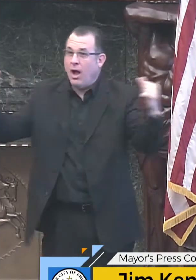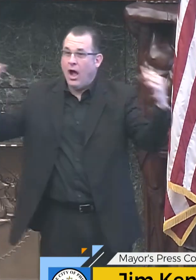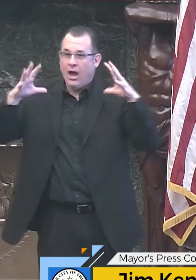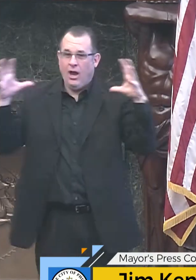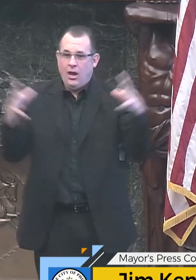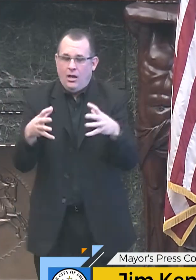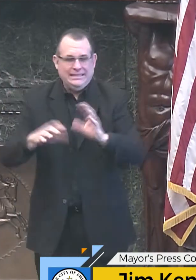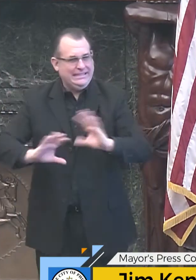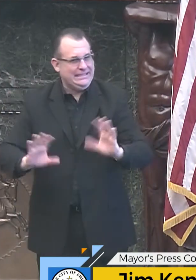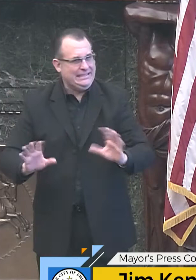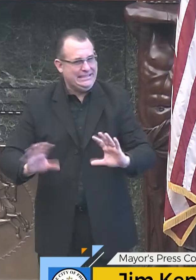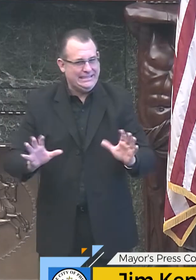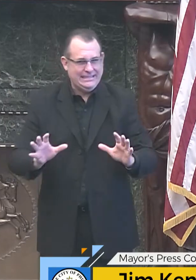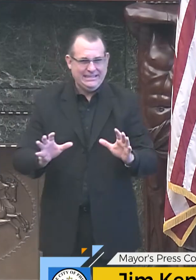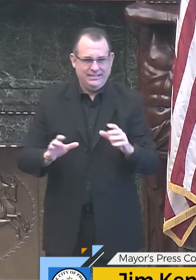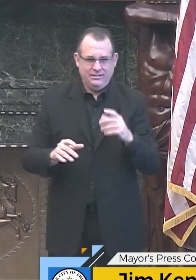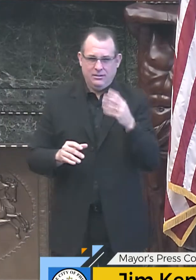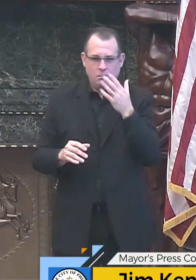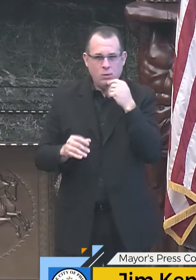apart.